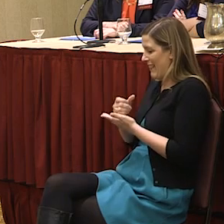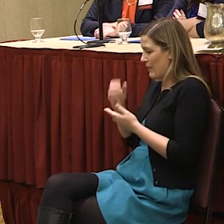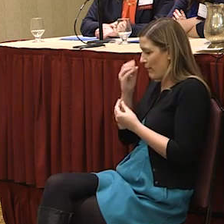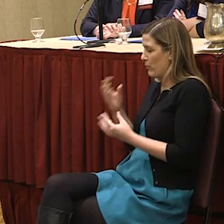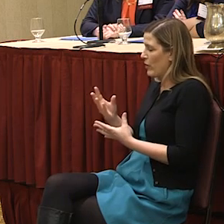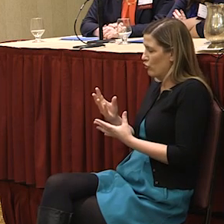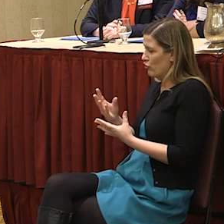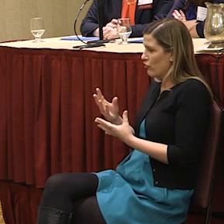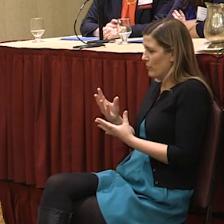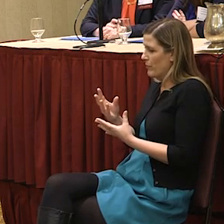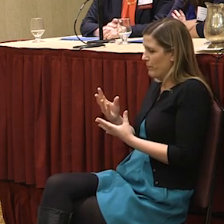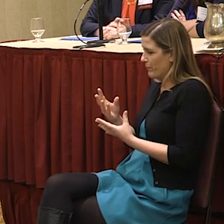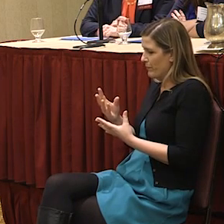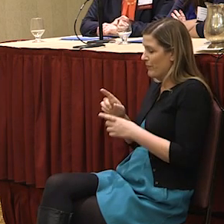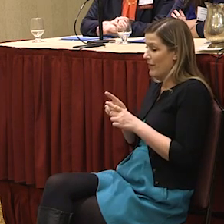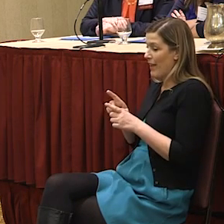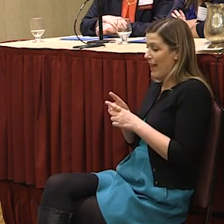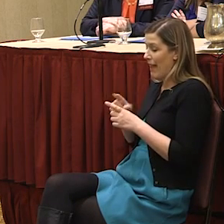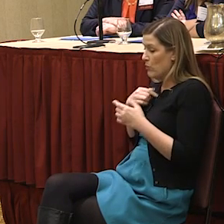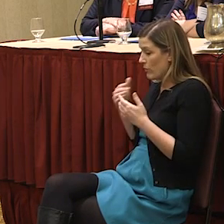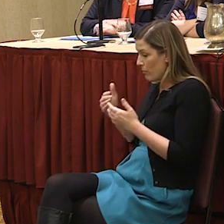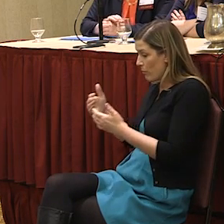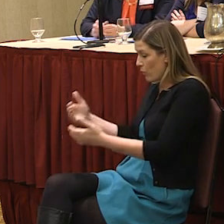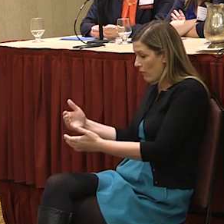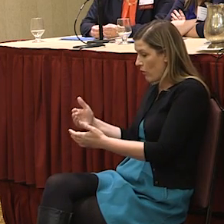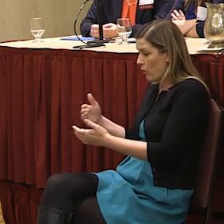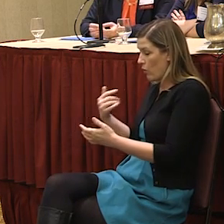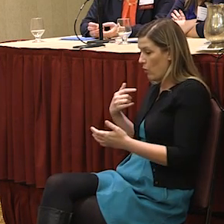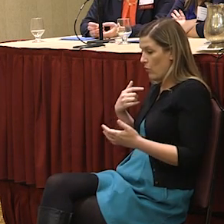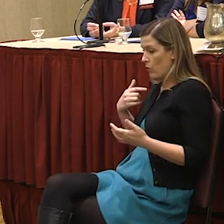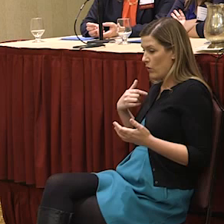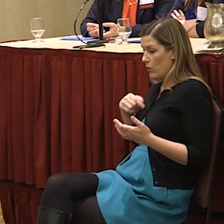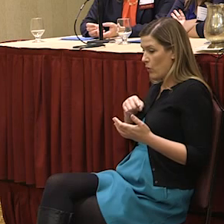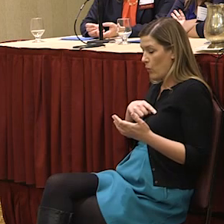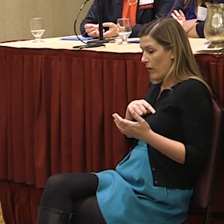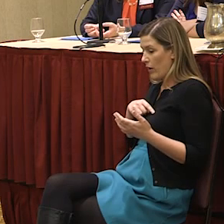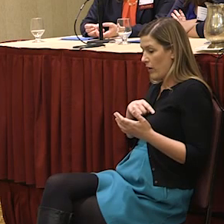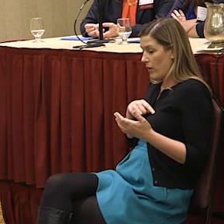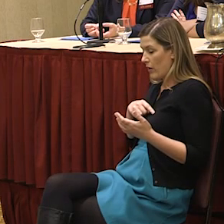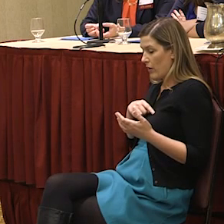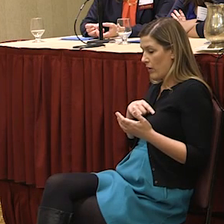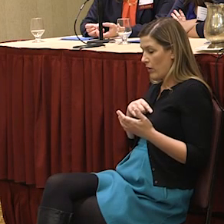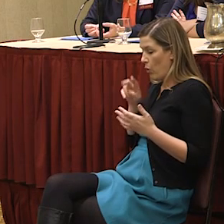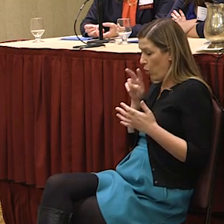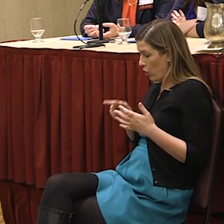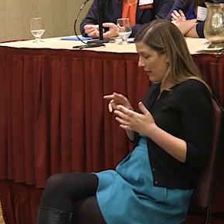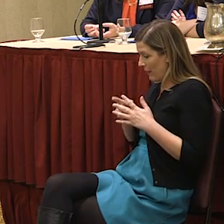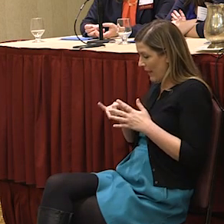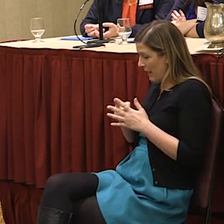that impact health. So as we move forth, we are looking to the implementation of